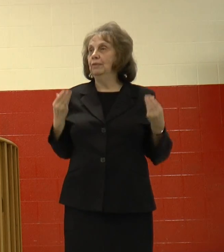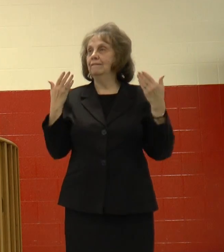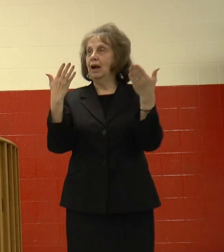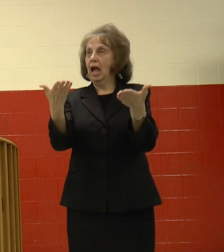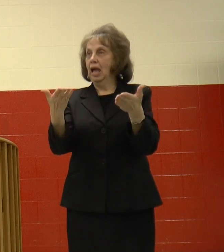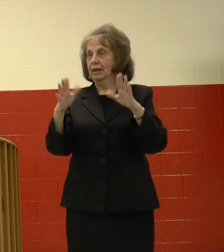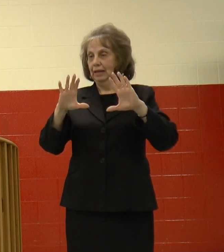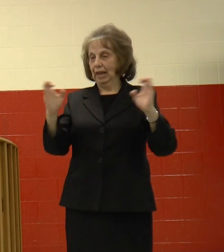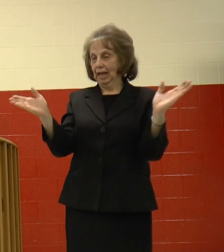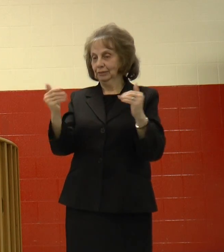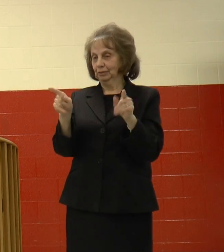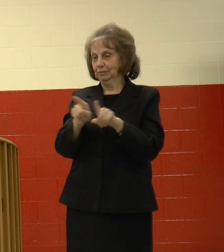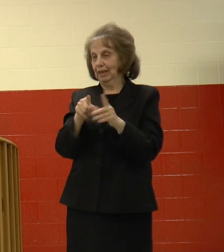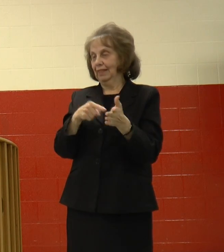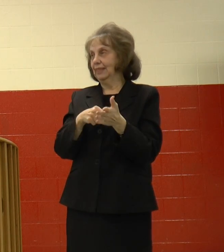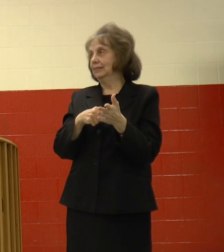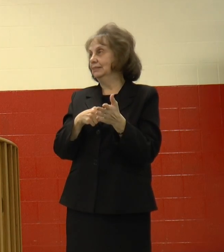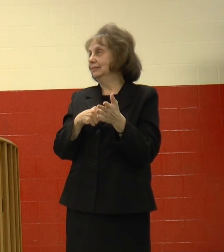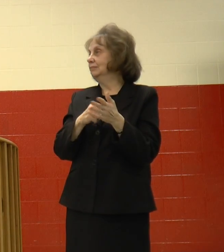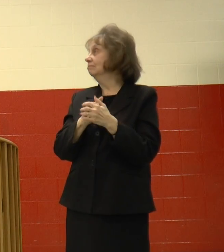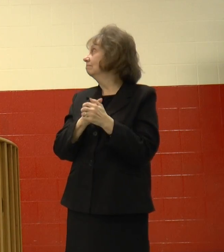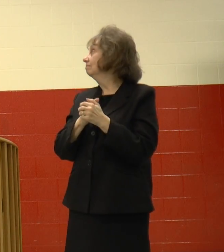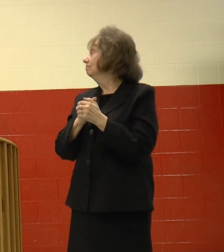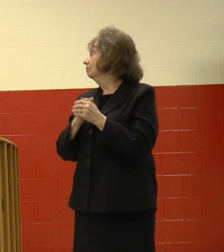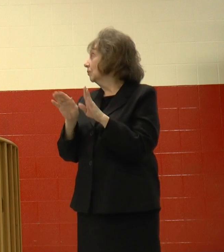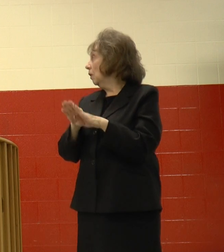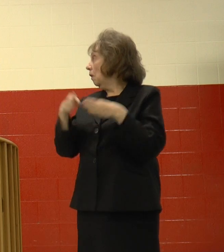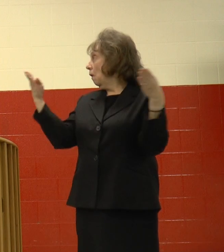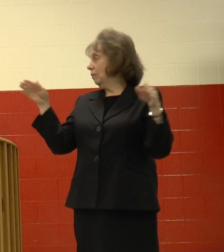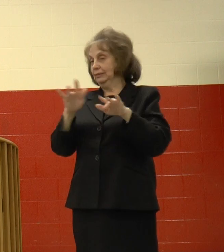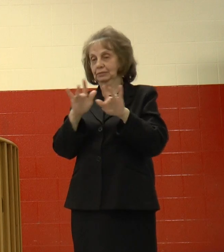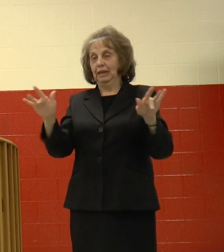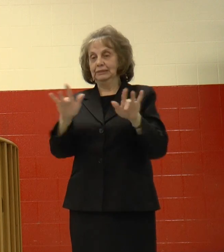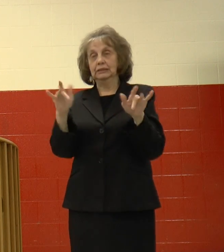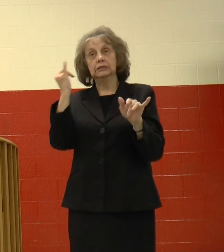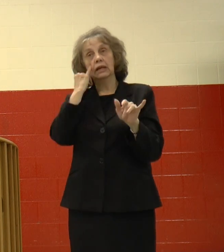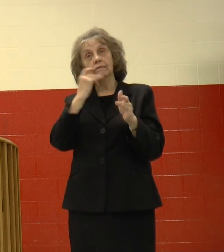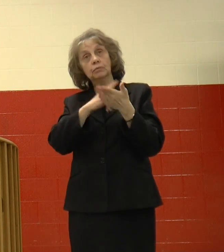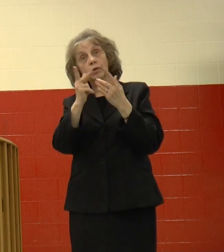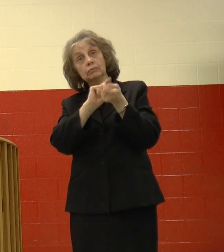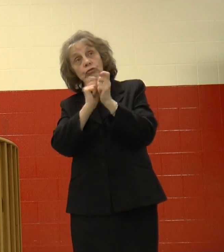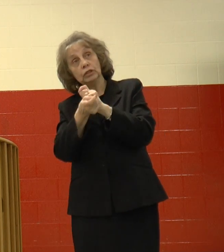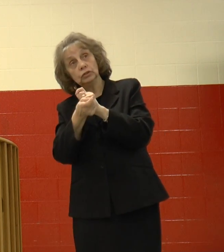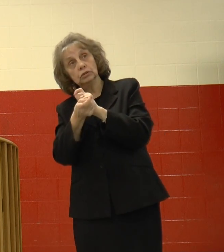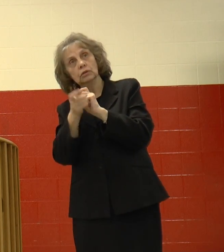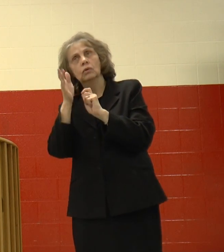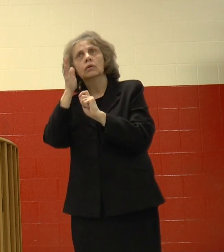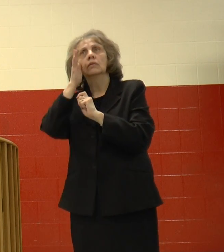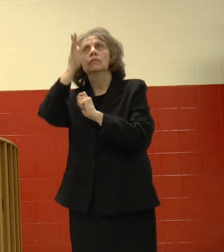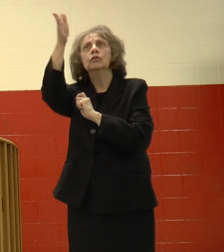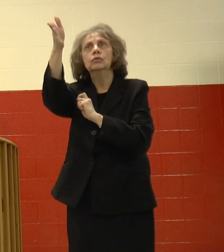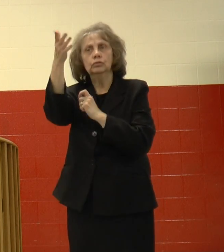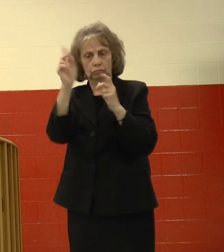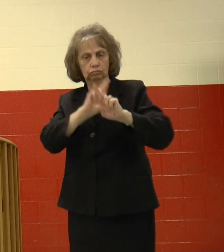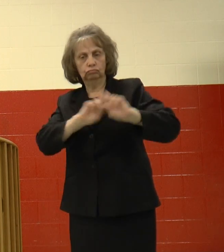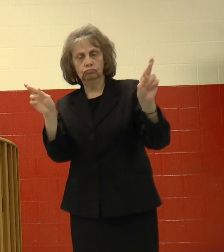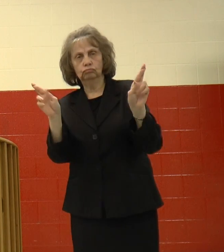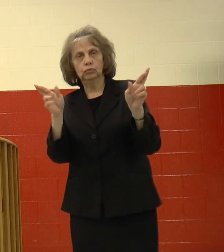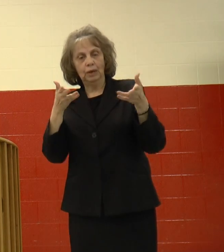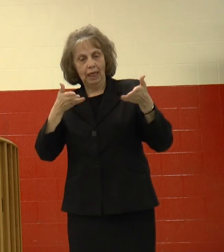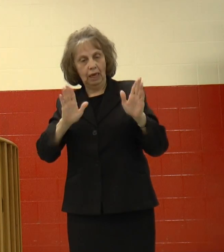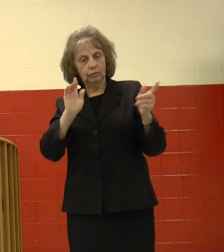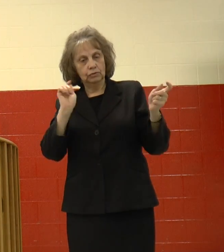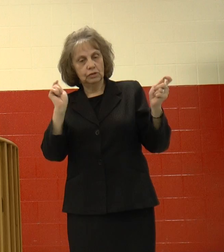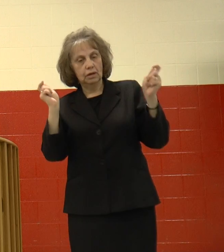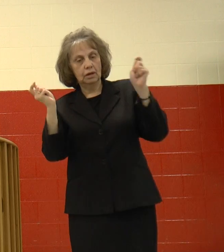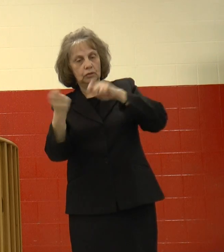classrooms like this, or open, flexible spaces if the program changes, so that we're future-proofing our facilities. We're allowing them to change